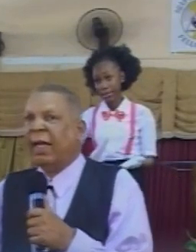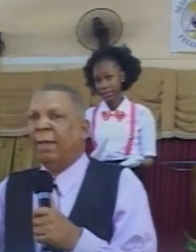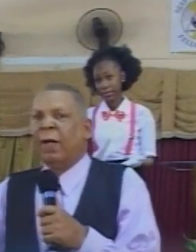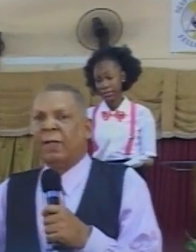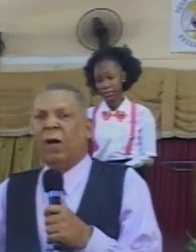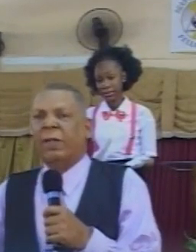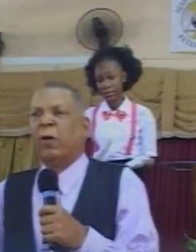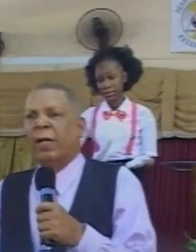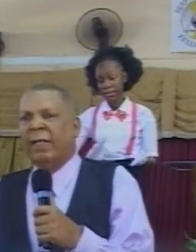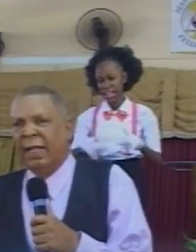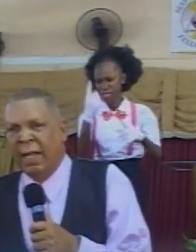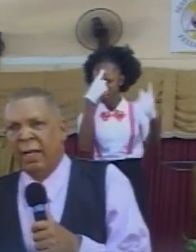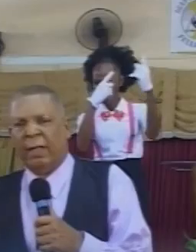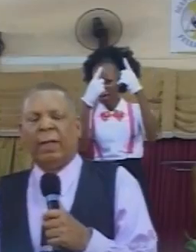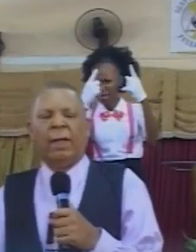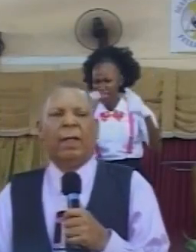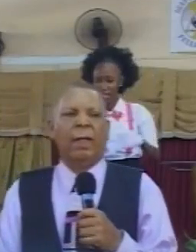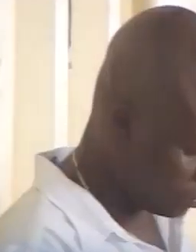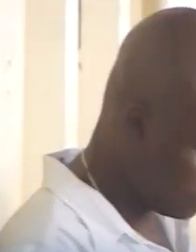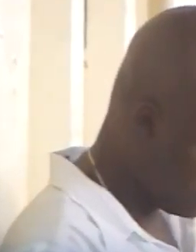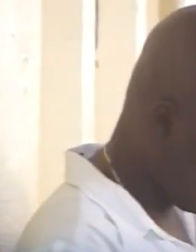mystic, because they also heard that he did healing.